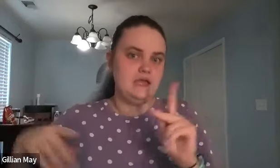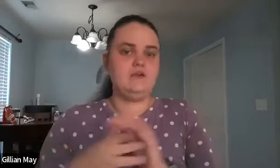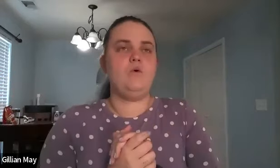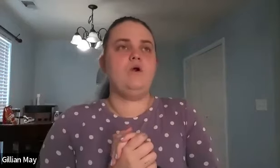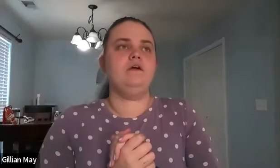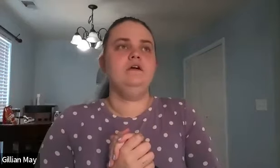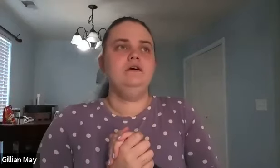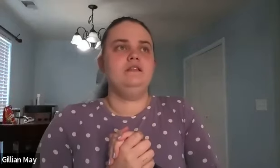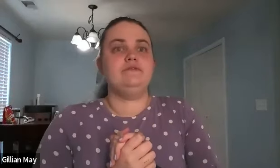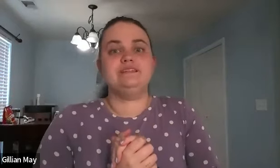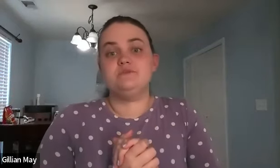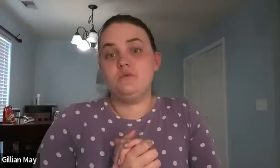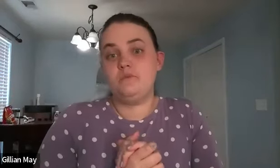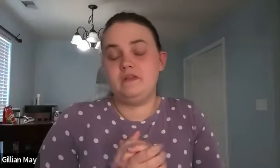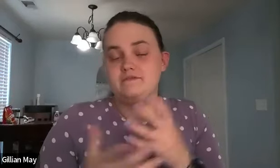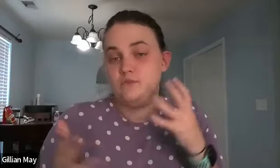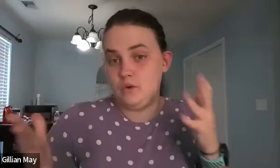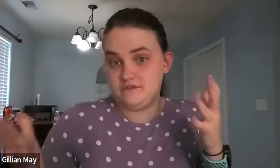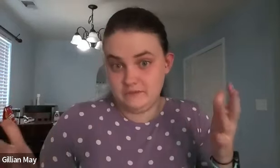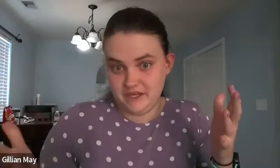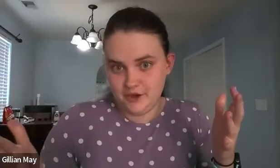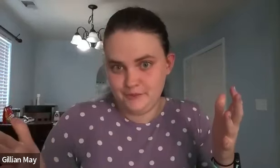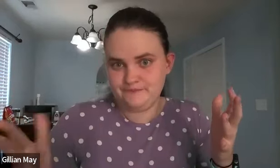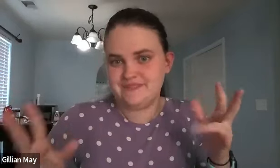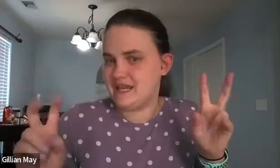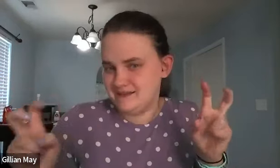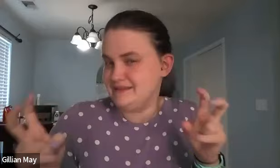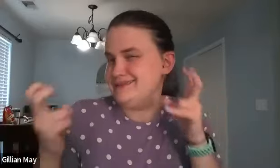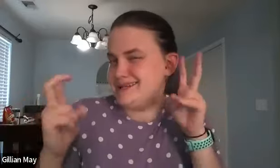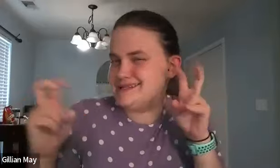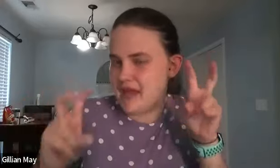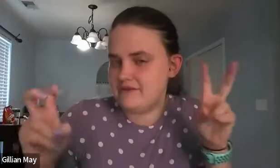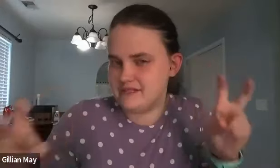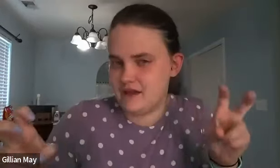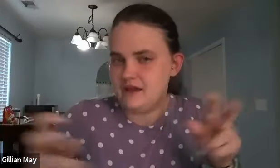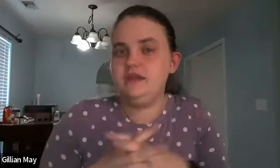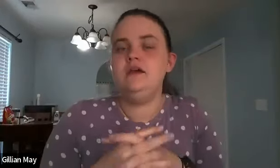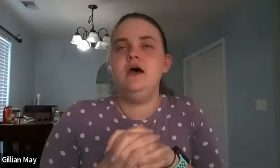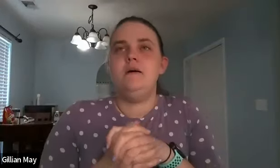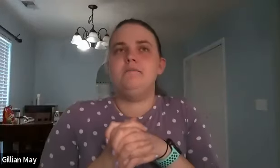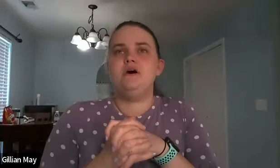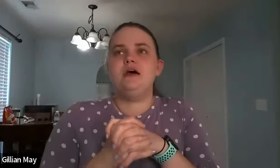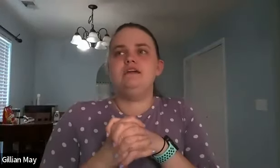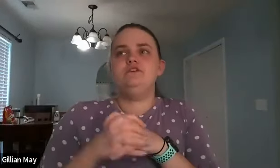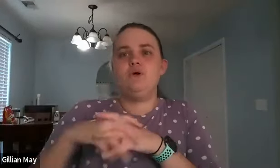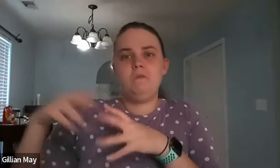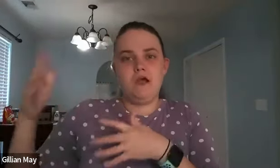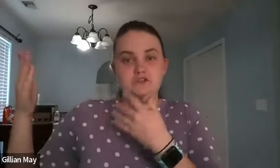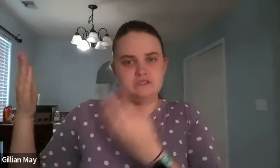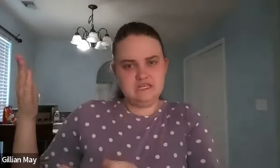bank, or like, for example, the word flamingo technically doesn't have a sign, but if you go online, you'll see